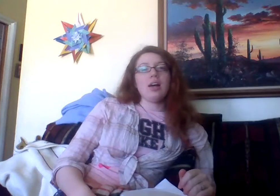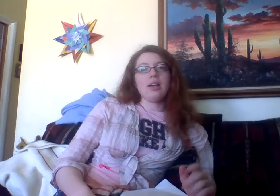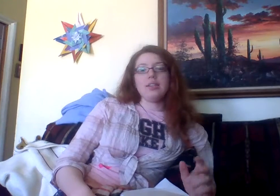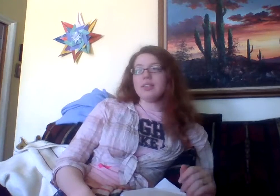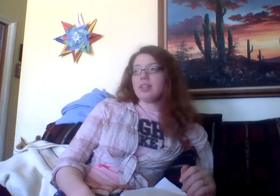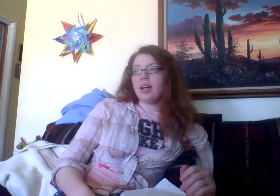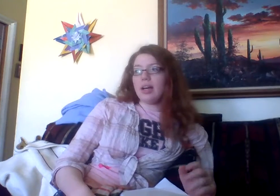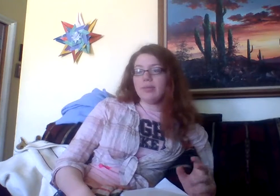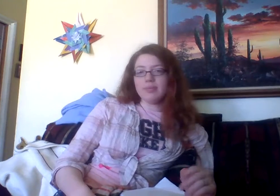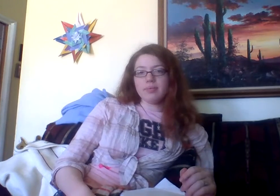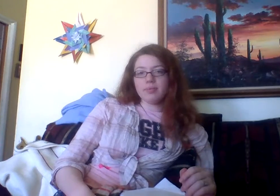and